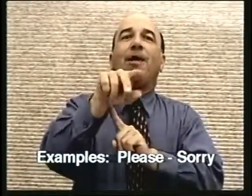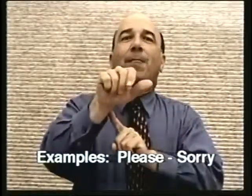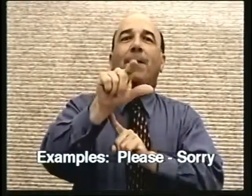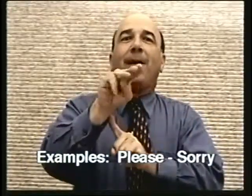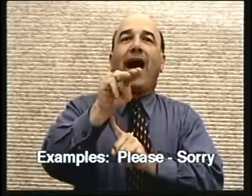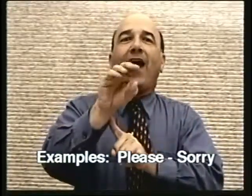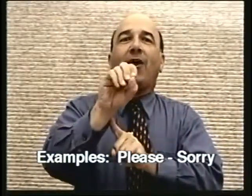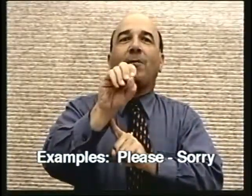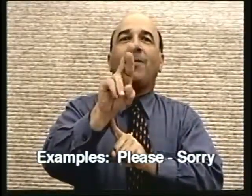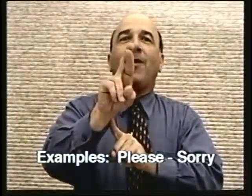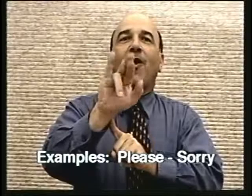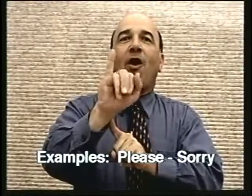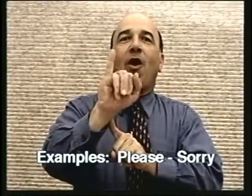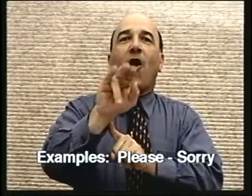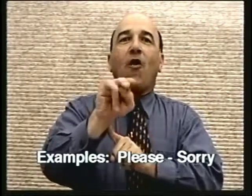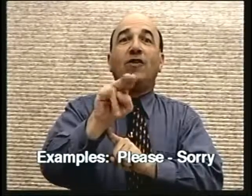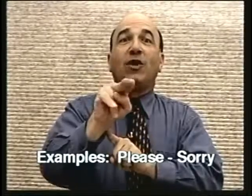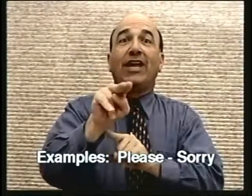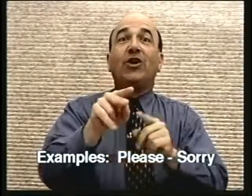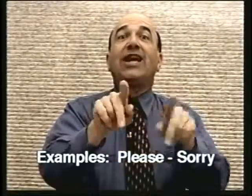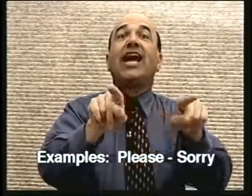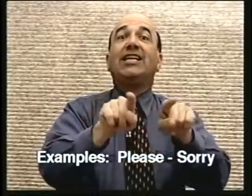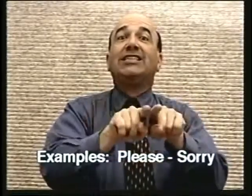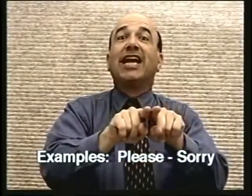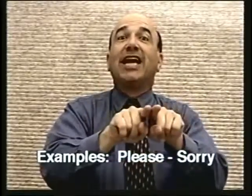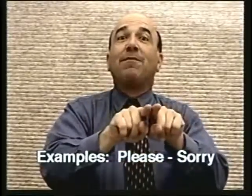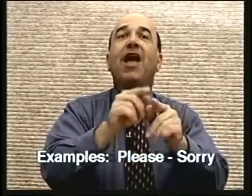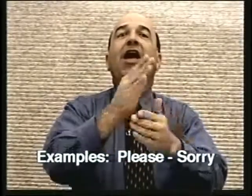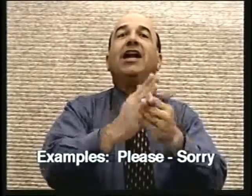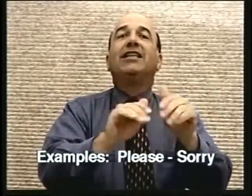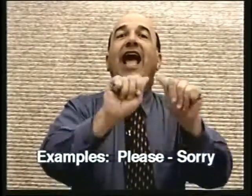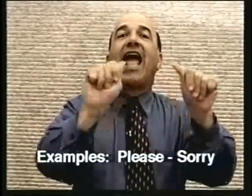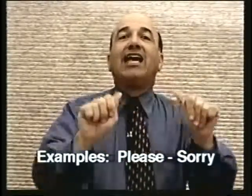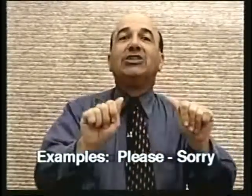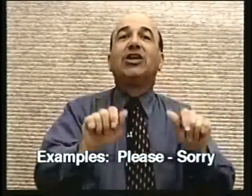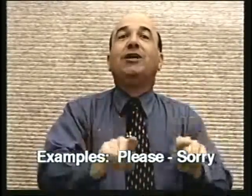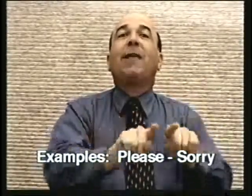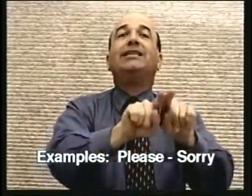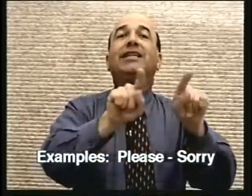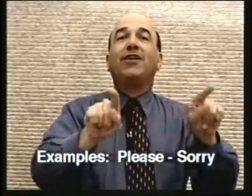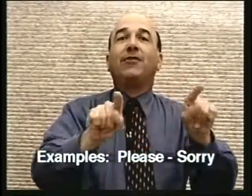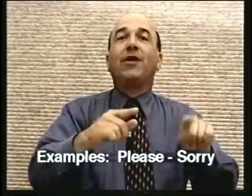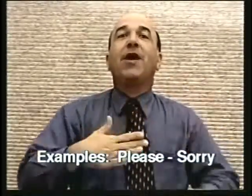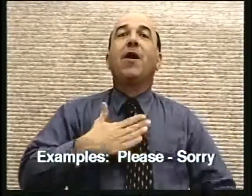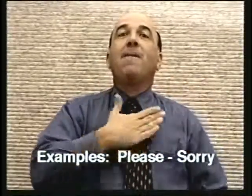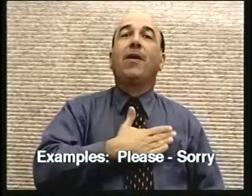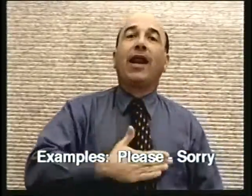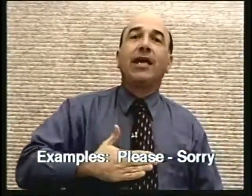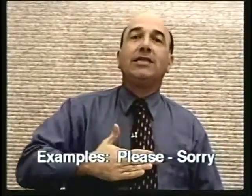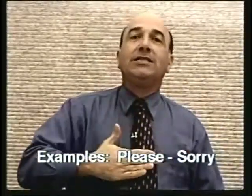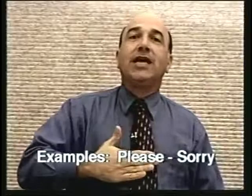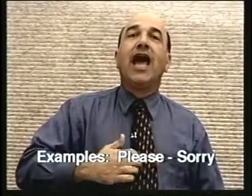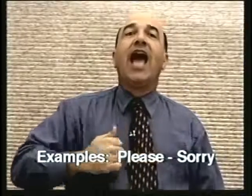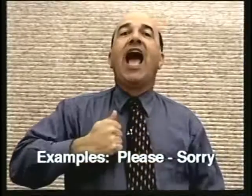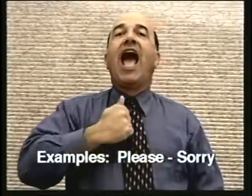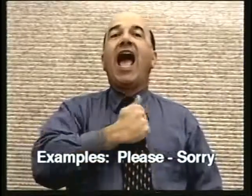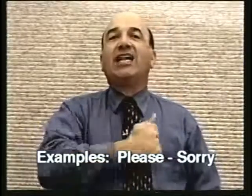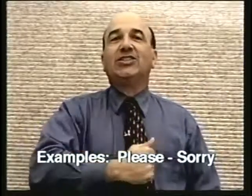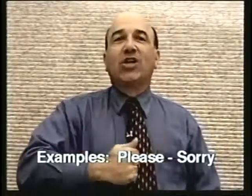the palm orientation is the same, it's the hand shape that is different. Please and